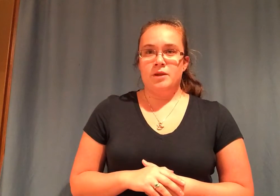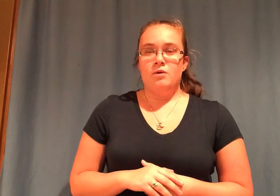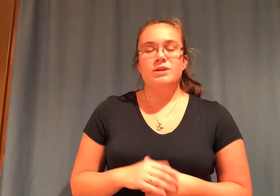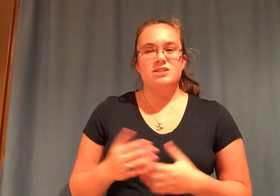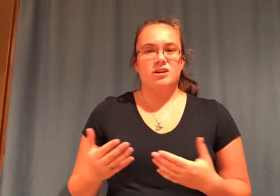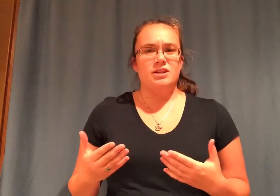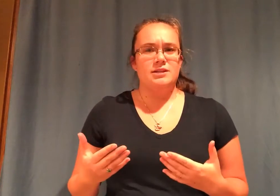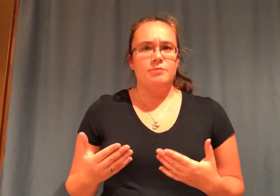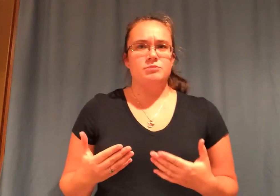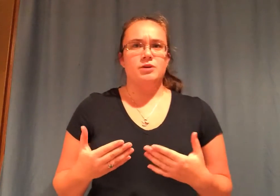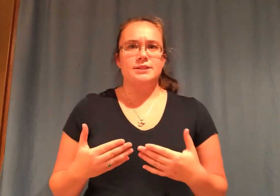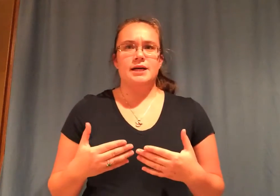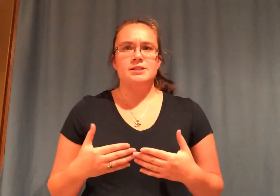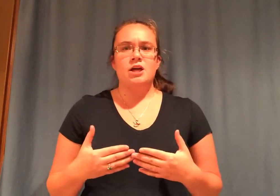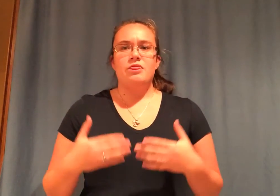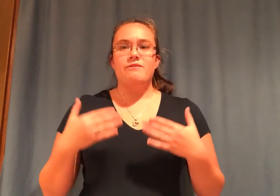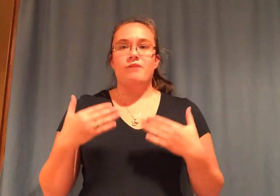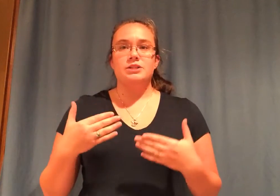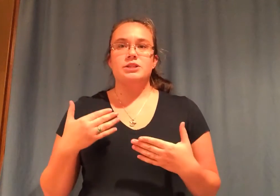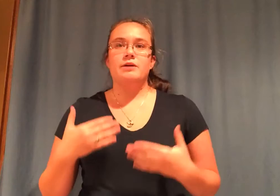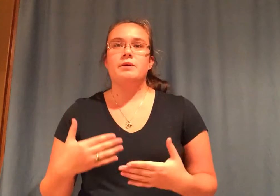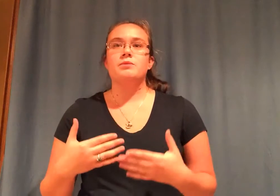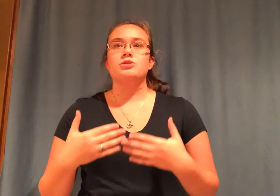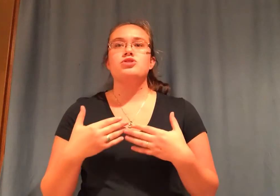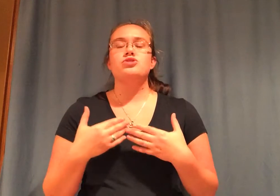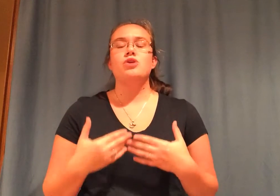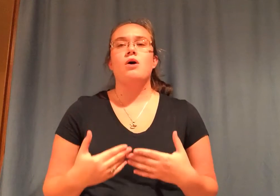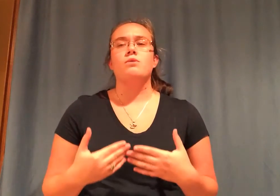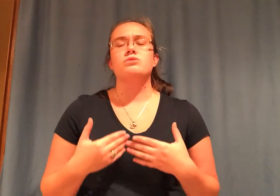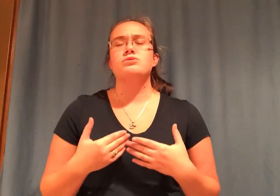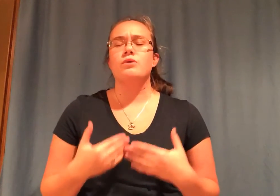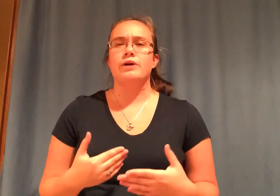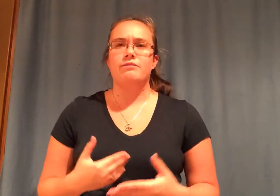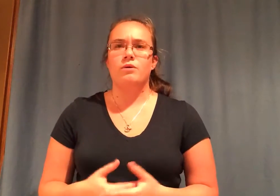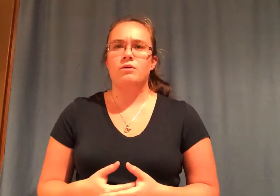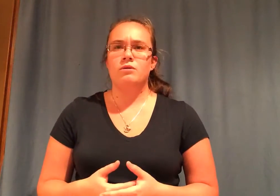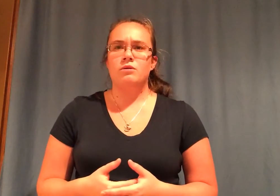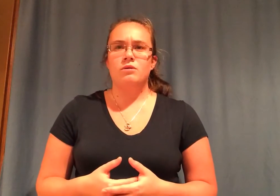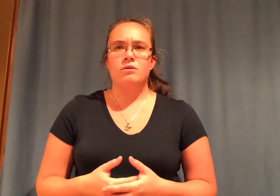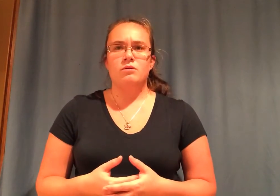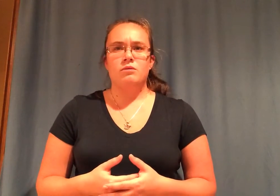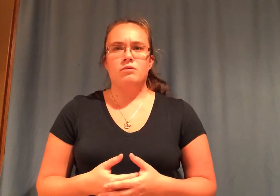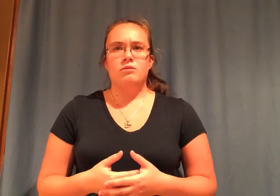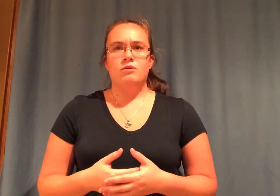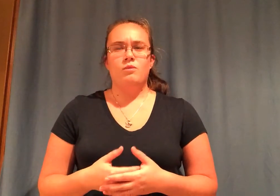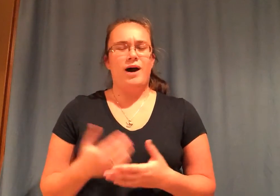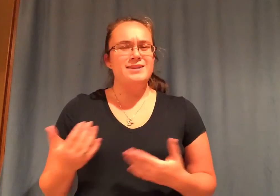When they started the adoption process, the foster care people were so grateful. Why is that